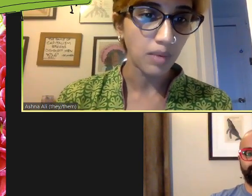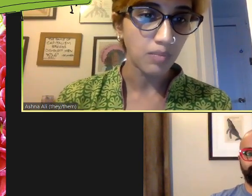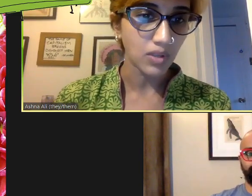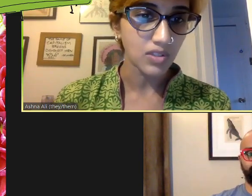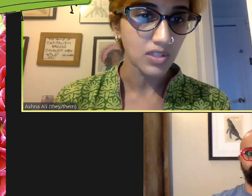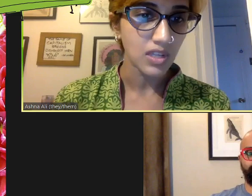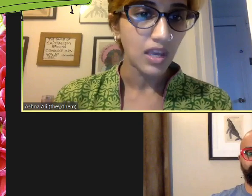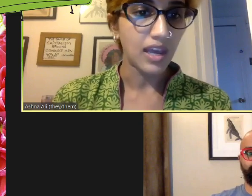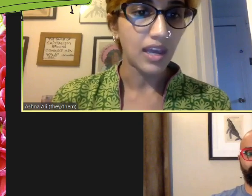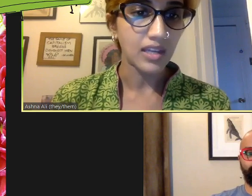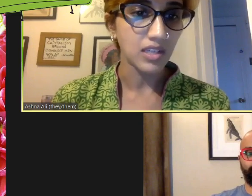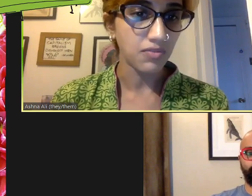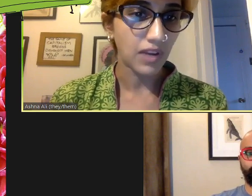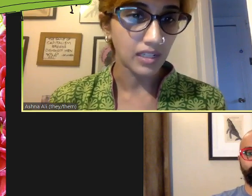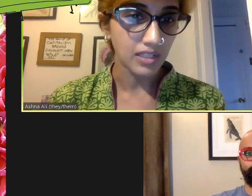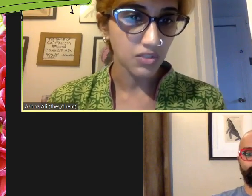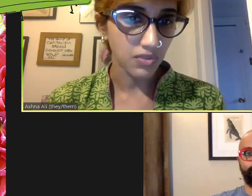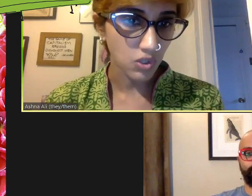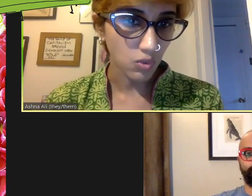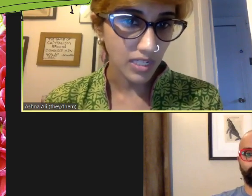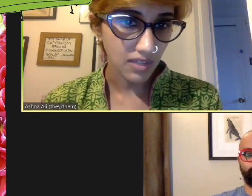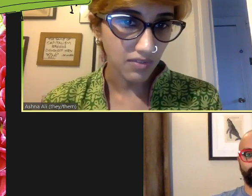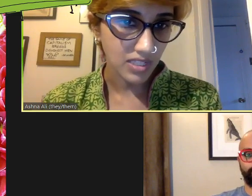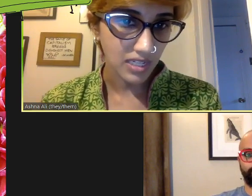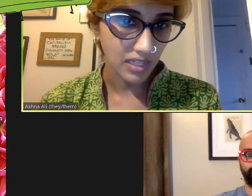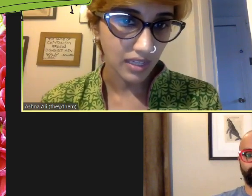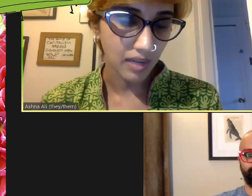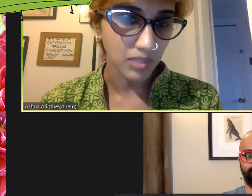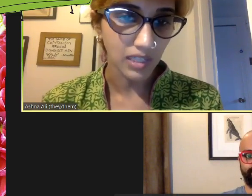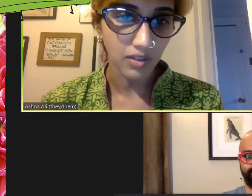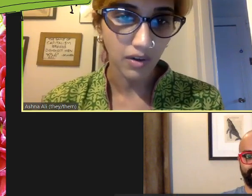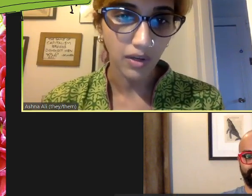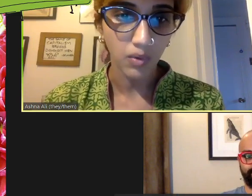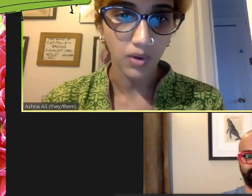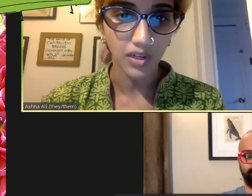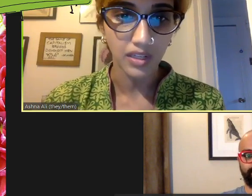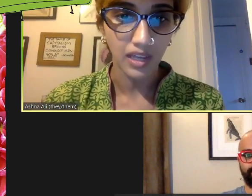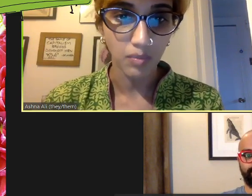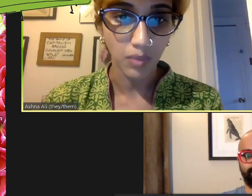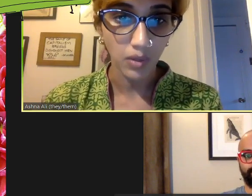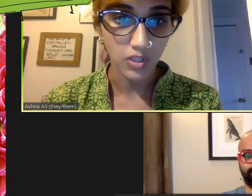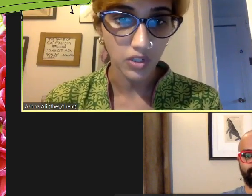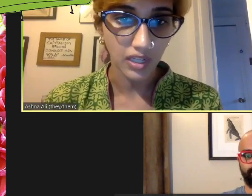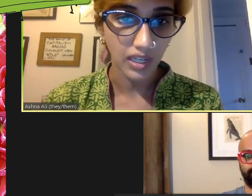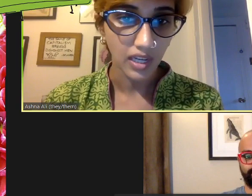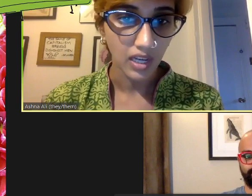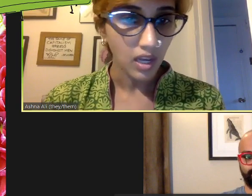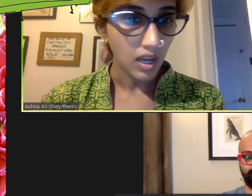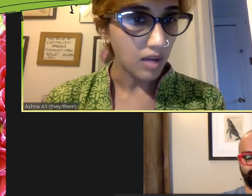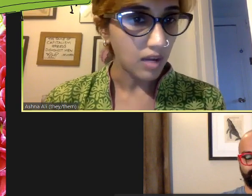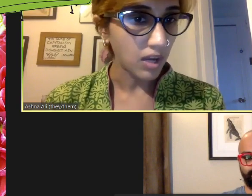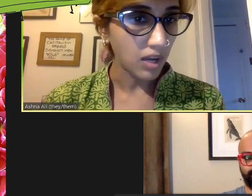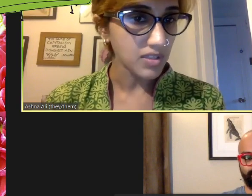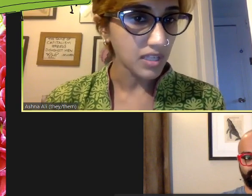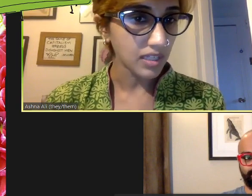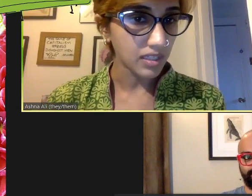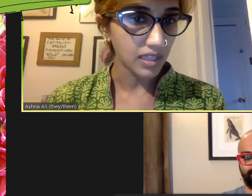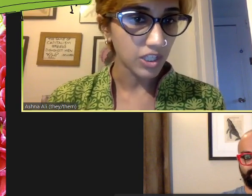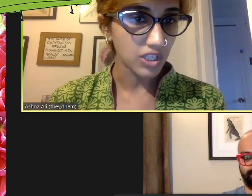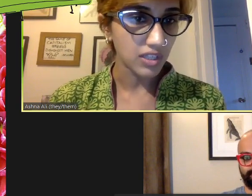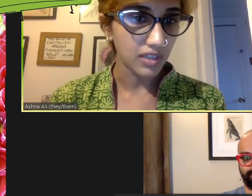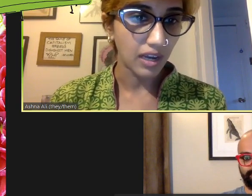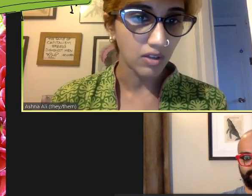Four Way Books and a finalist for the 2017 Lambda Literary Award in Gay Poetry. Mohabir's